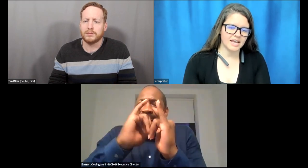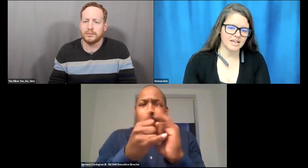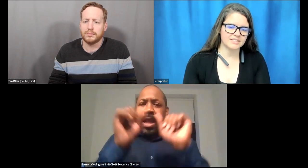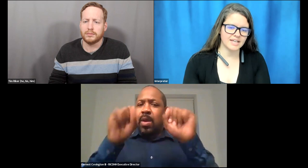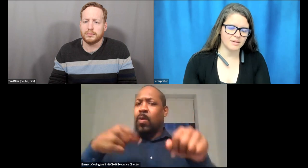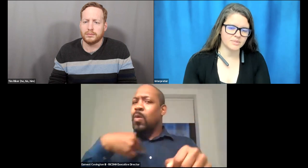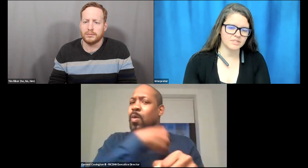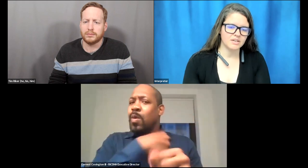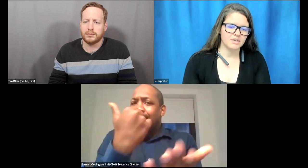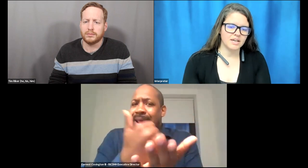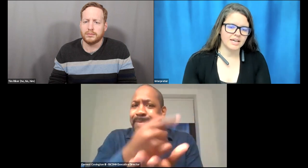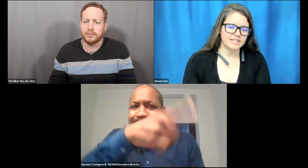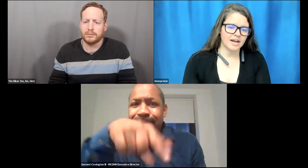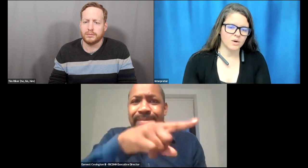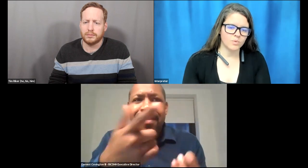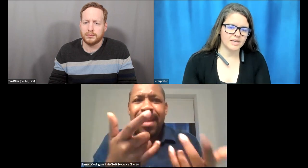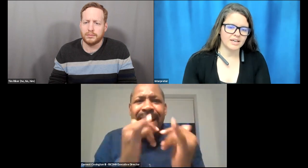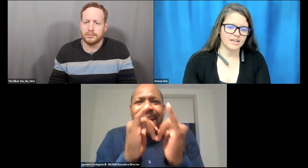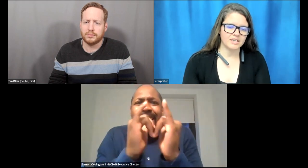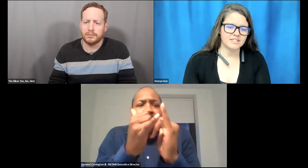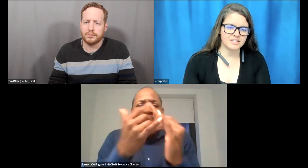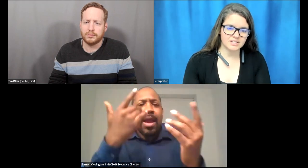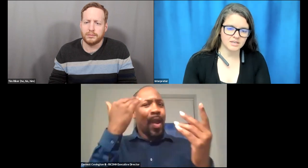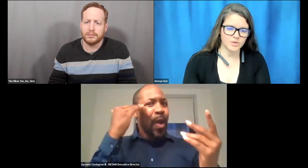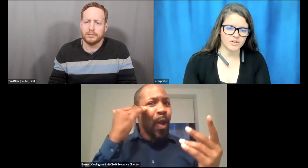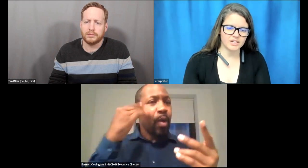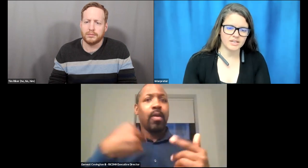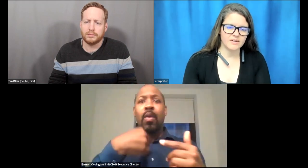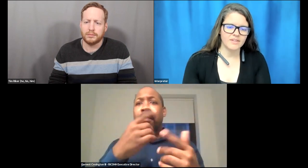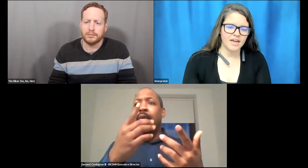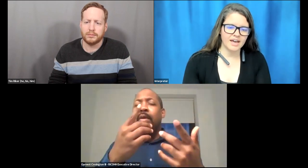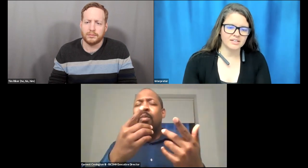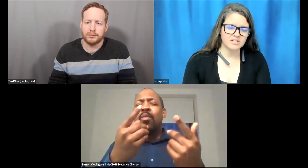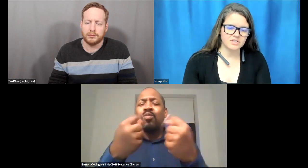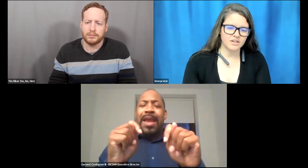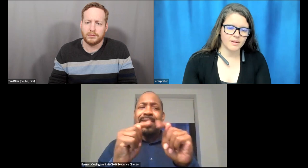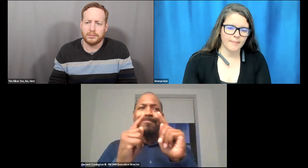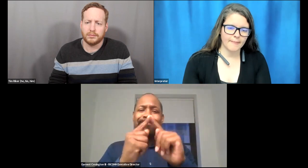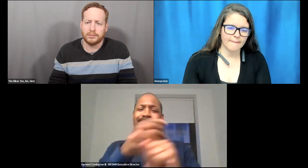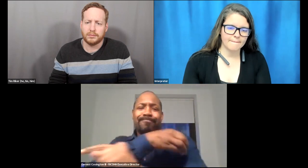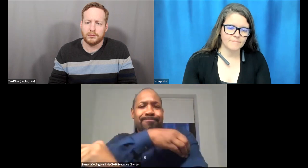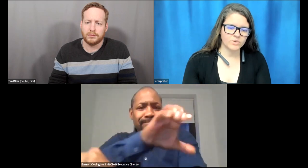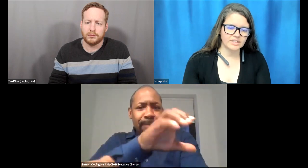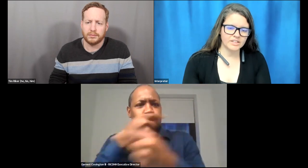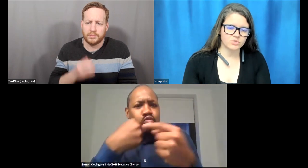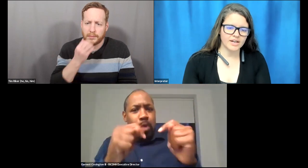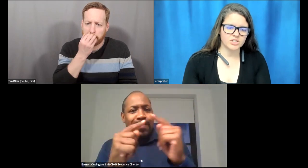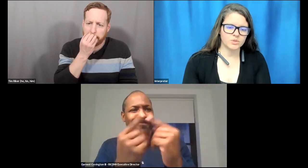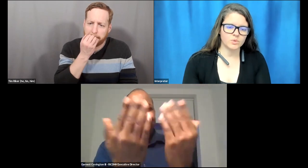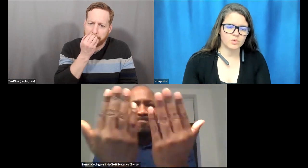take steps and how we can assist the community and really try